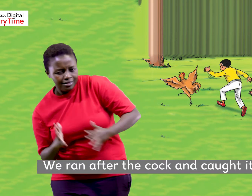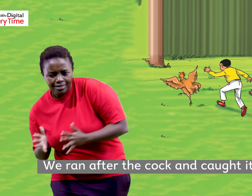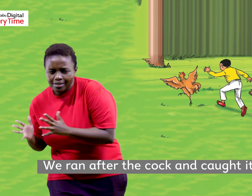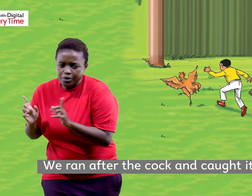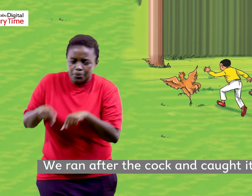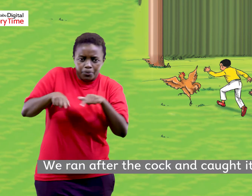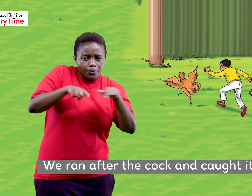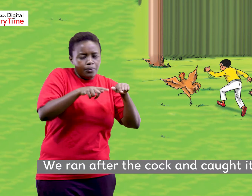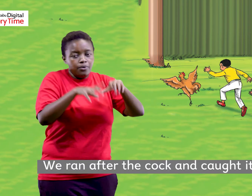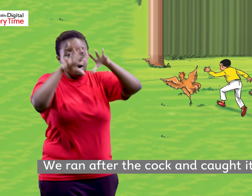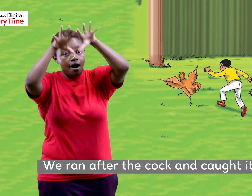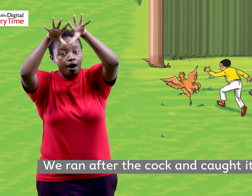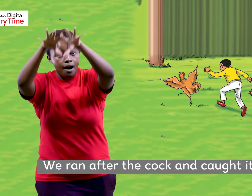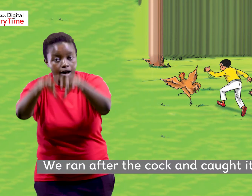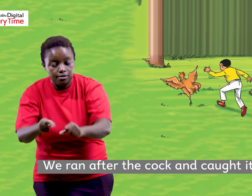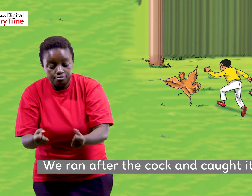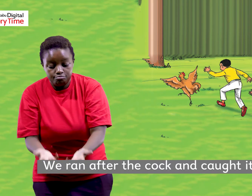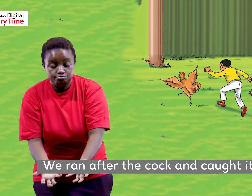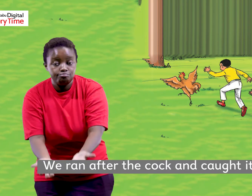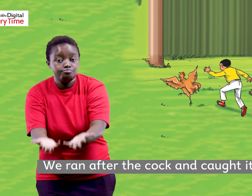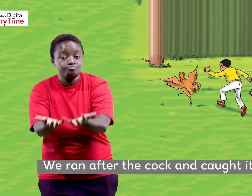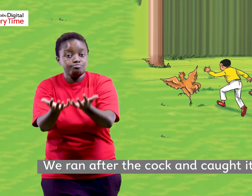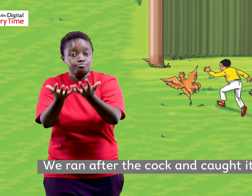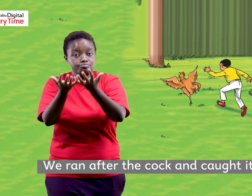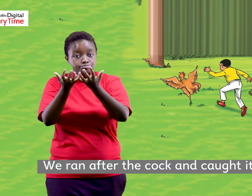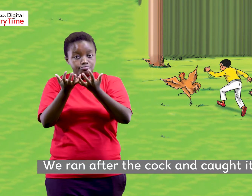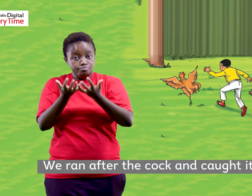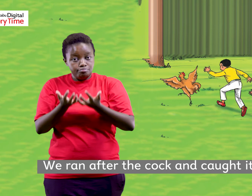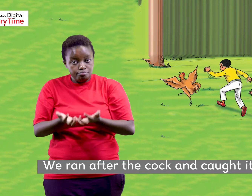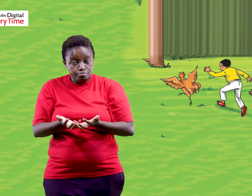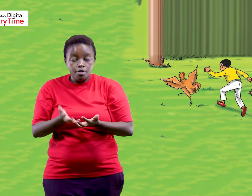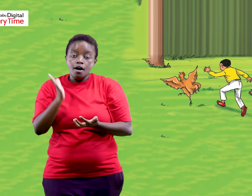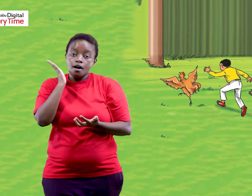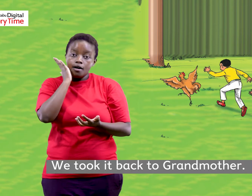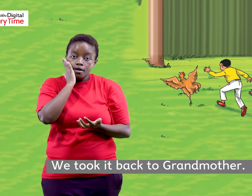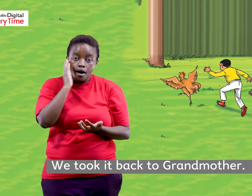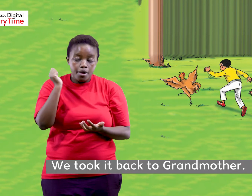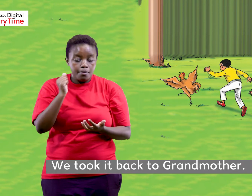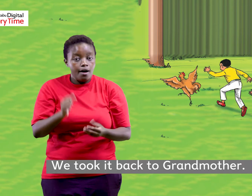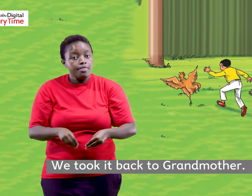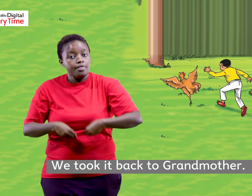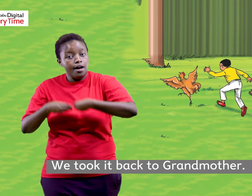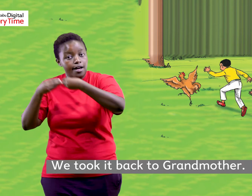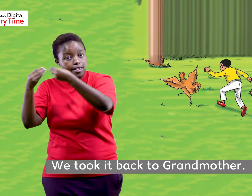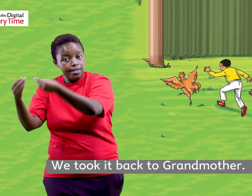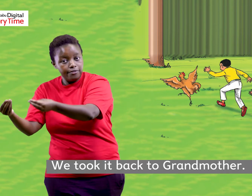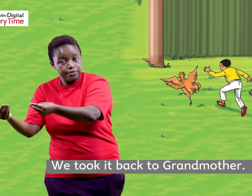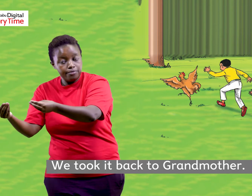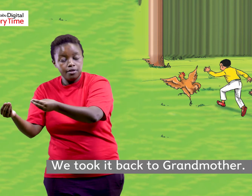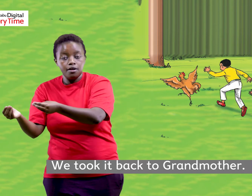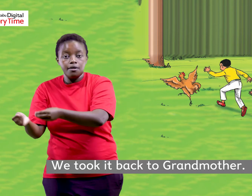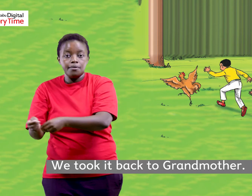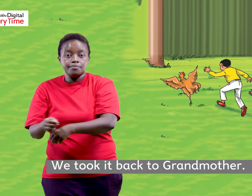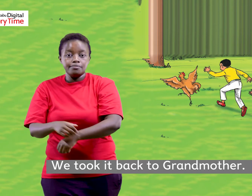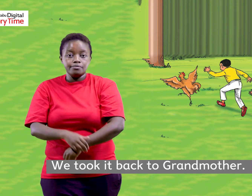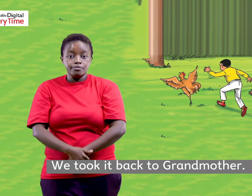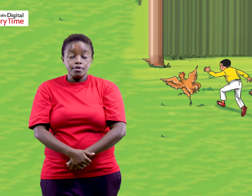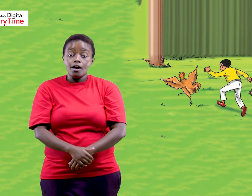We ran after the cock and caught it. We took it back to grandmother.